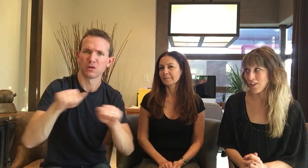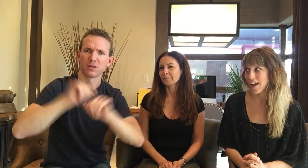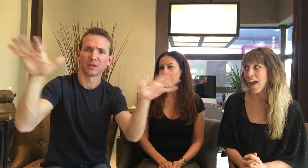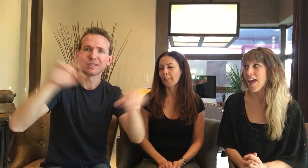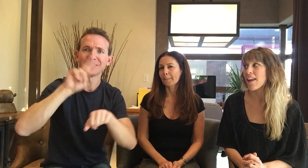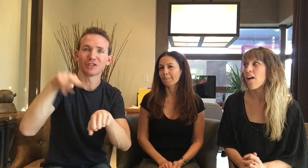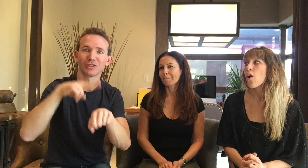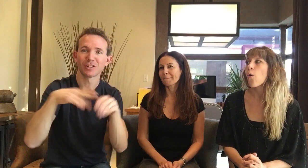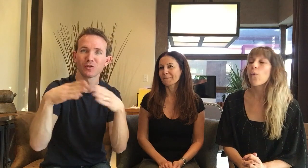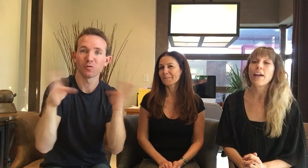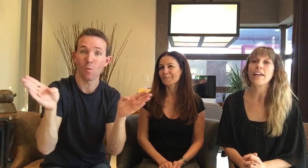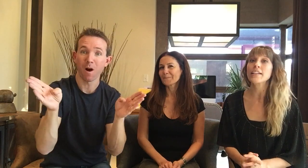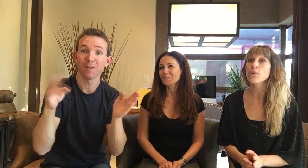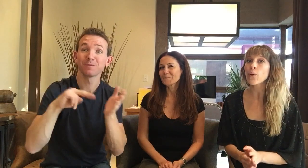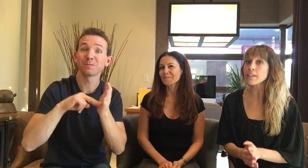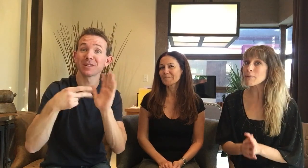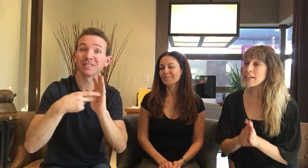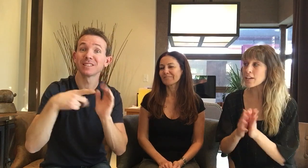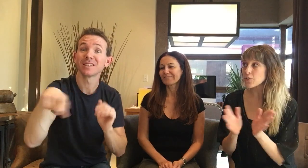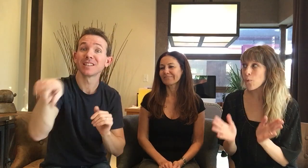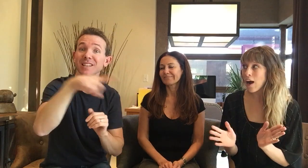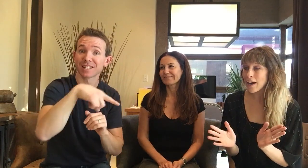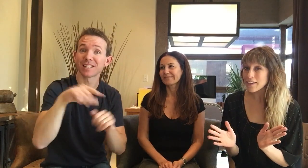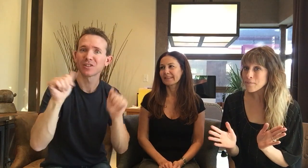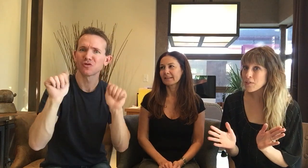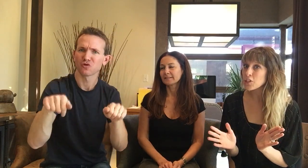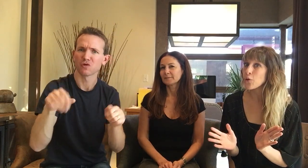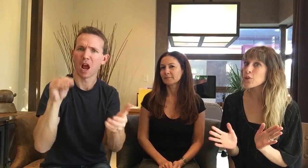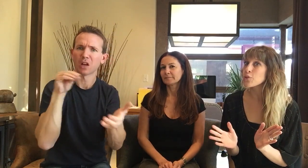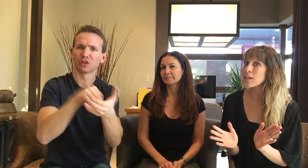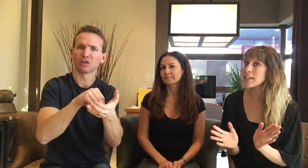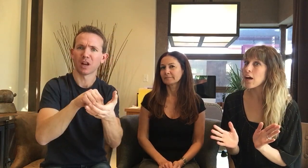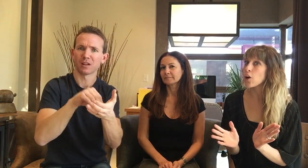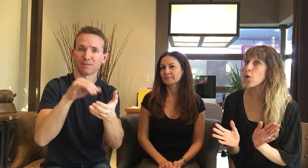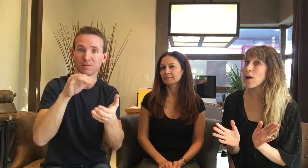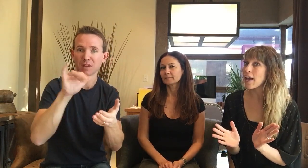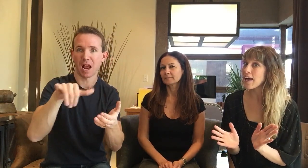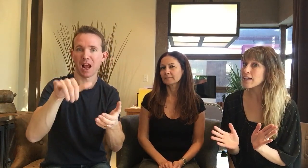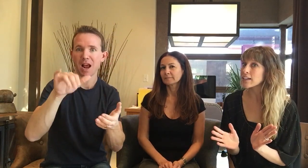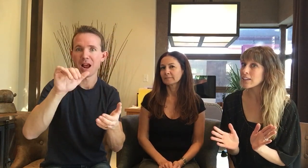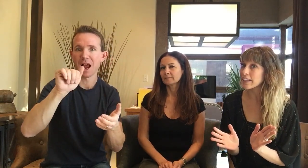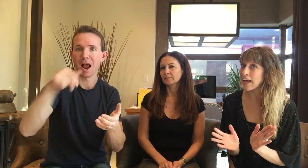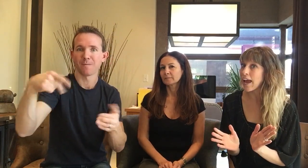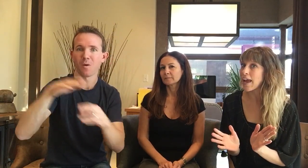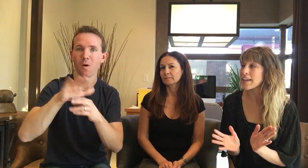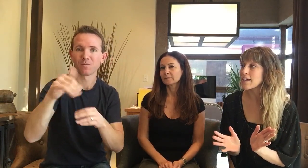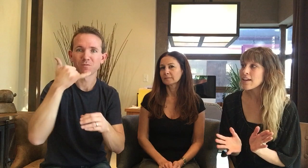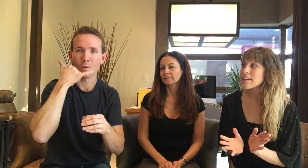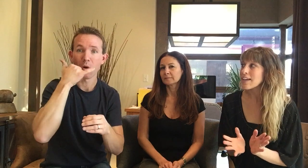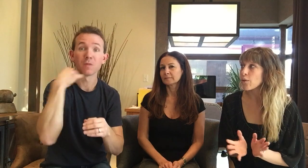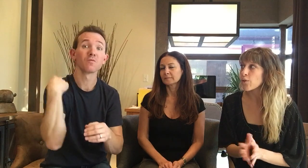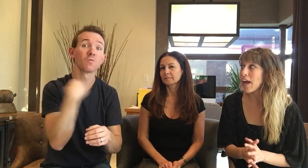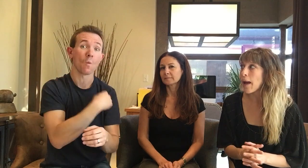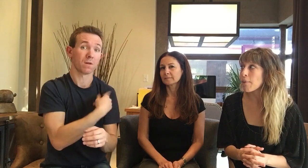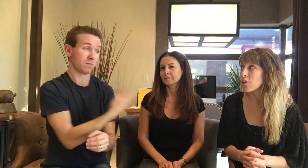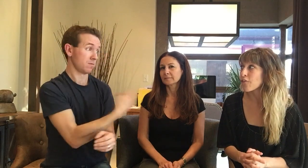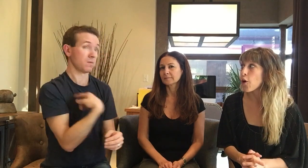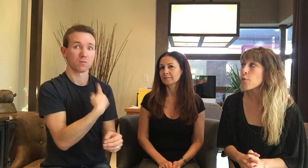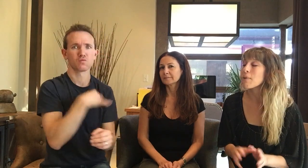yesterday, and it is going to be nationwide, so you can go ahead, click, and download that app on the phone, but